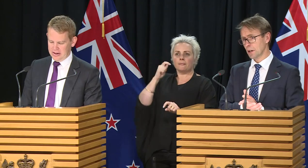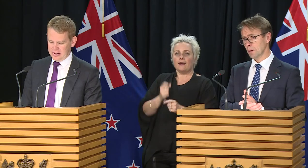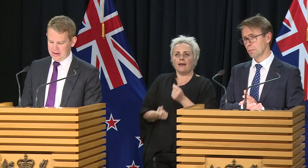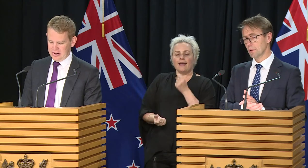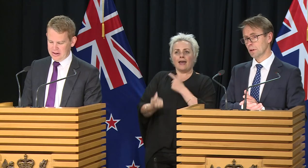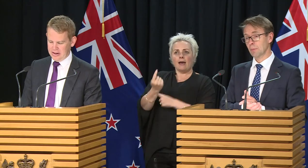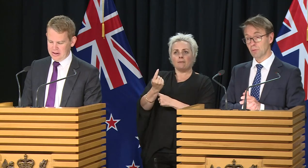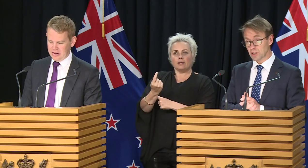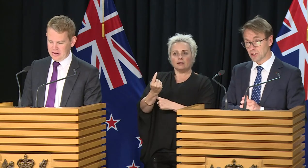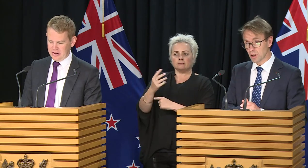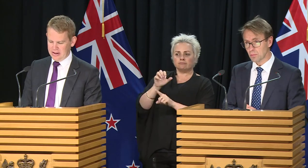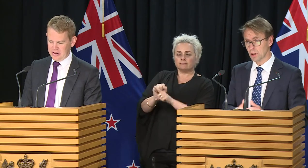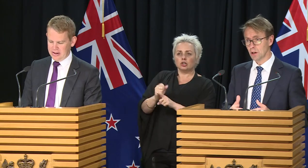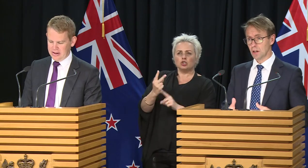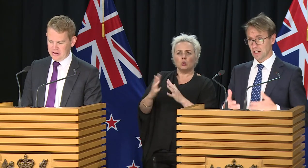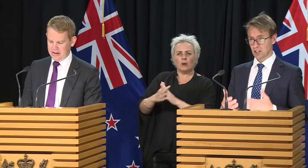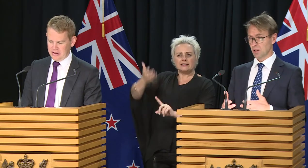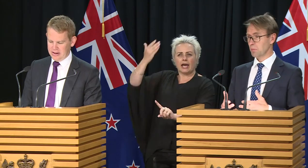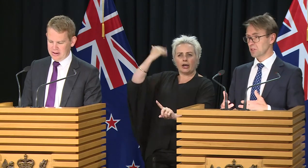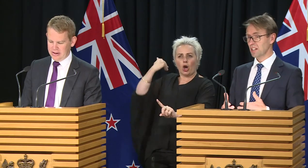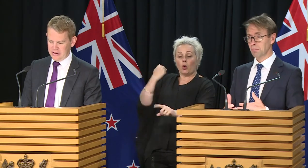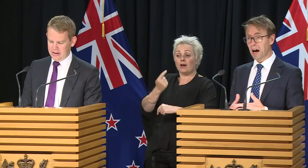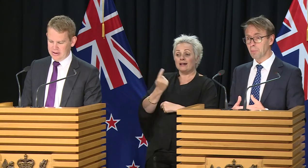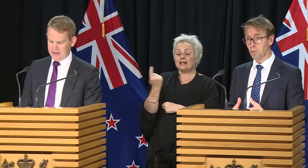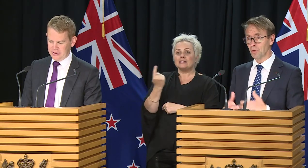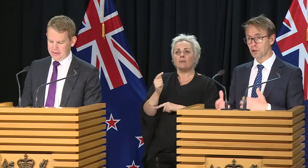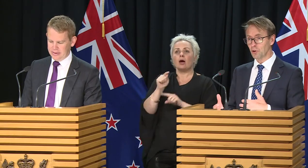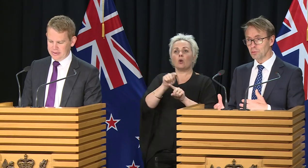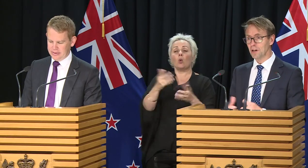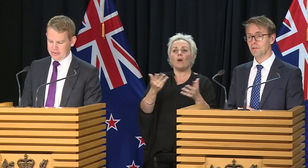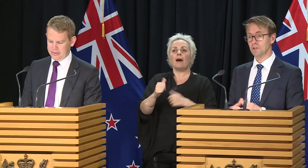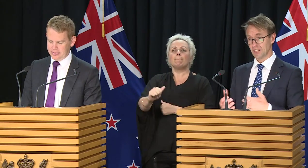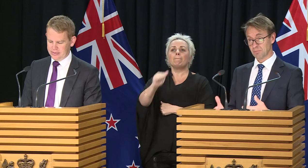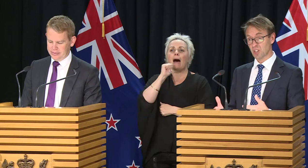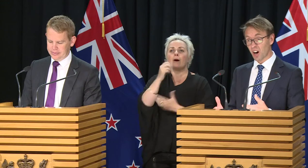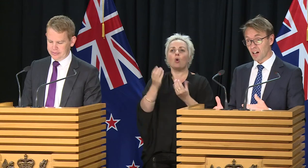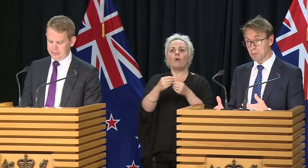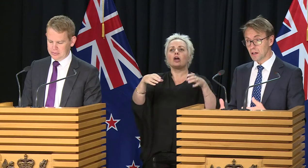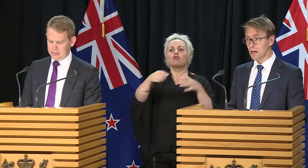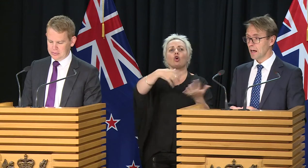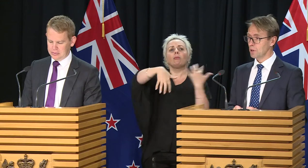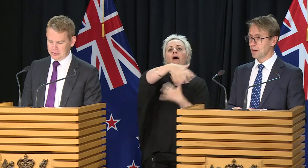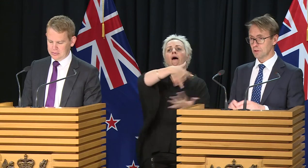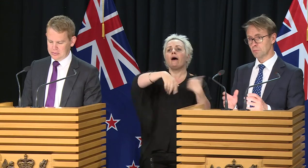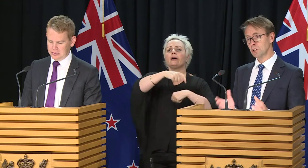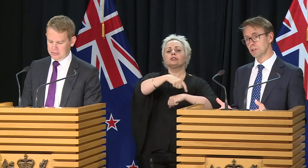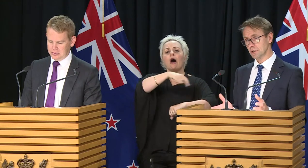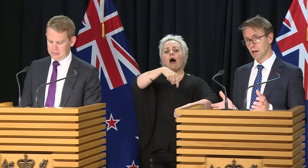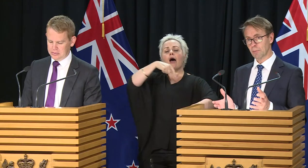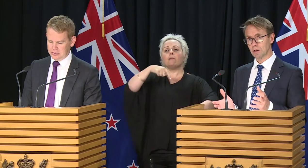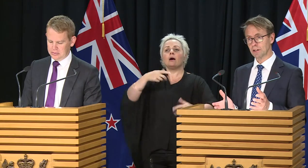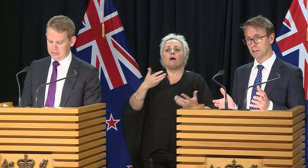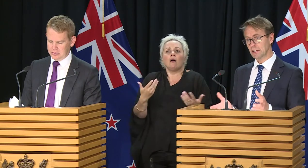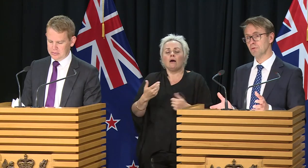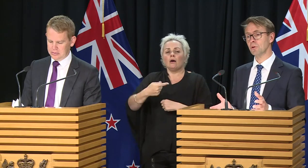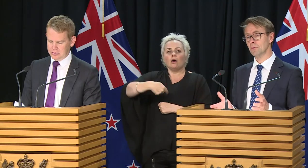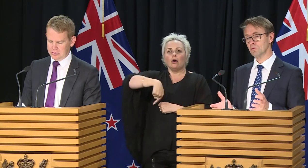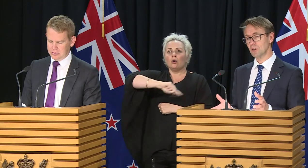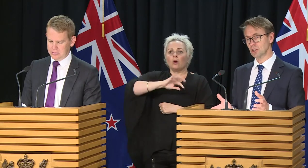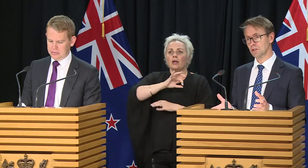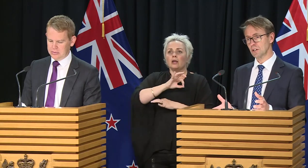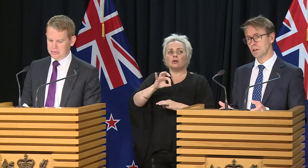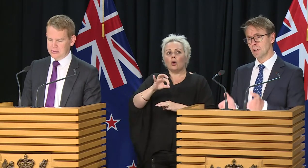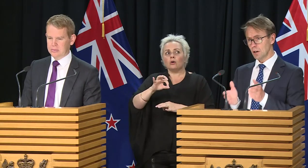had a couple of weeks ago, where actually someone was at a pub with a group for some time, and we didn't get any